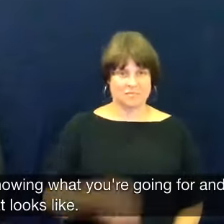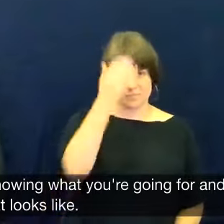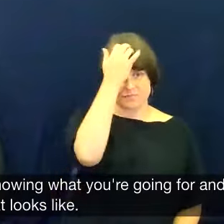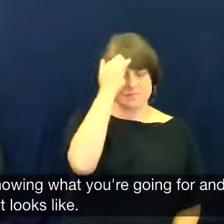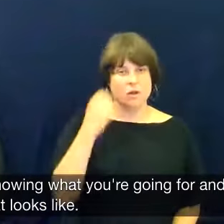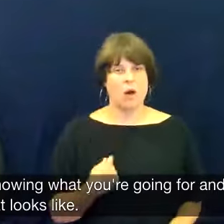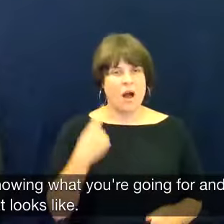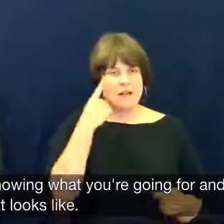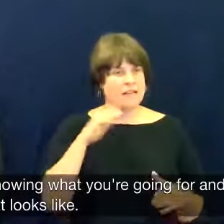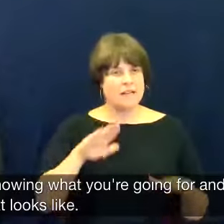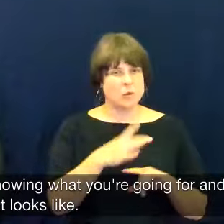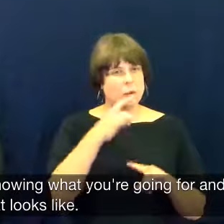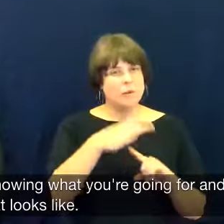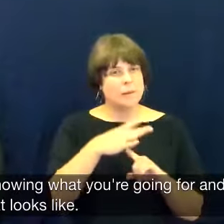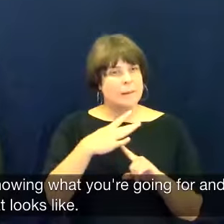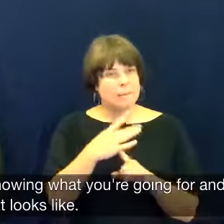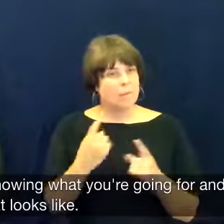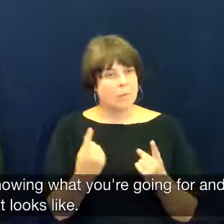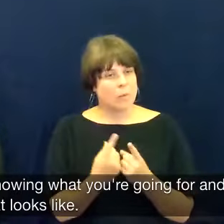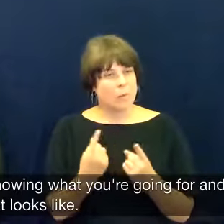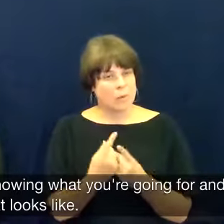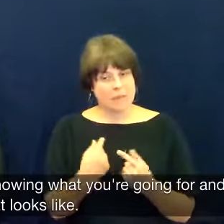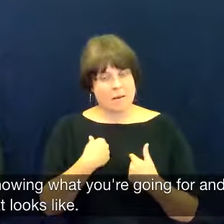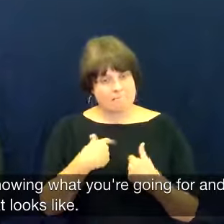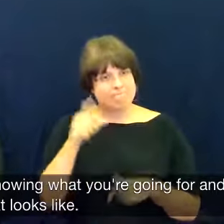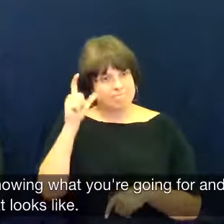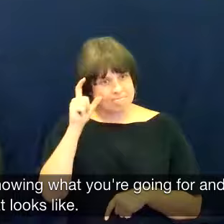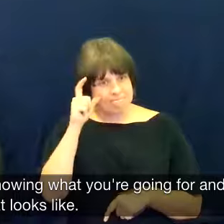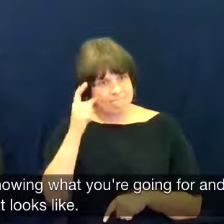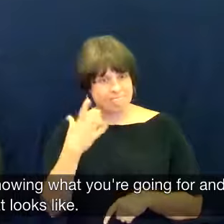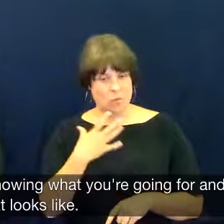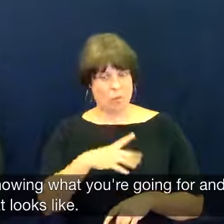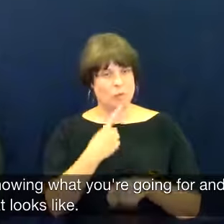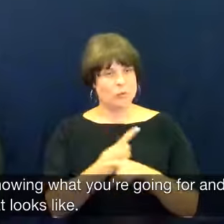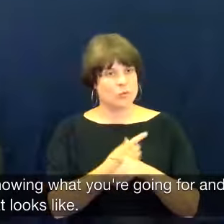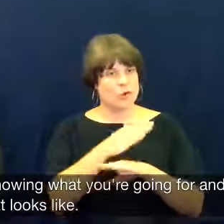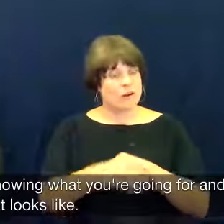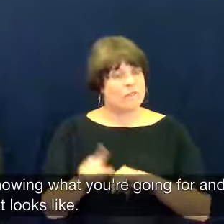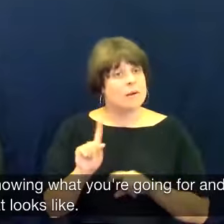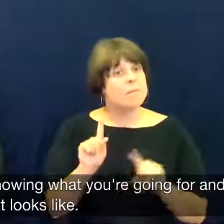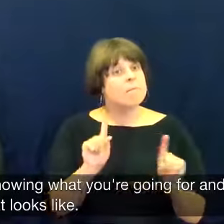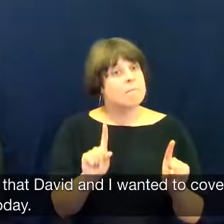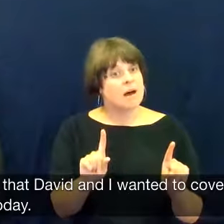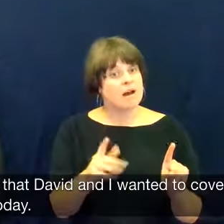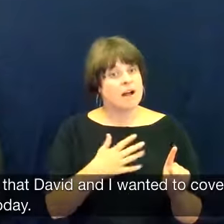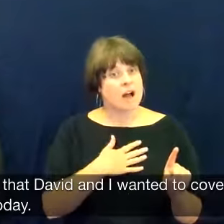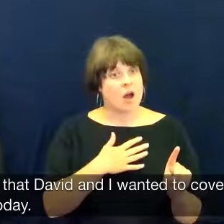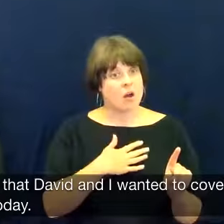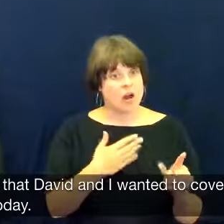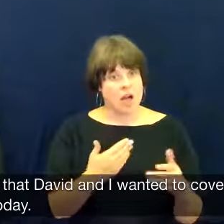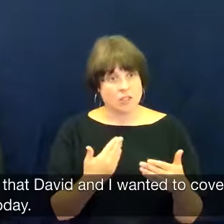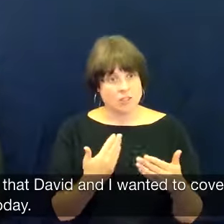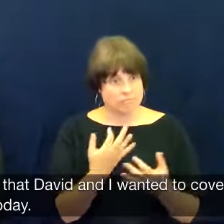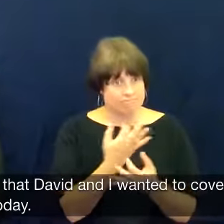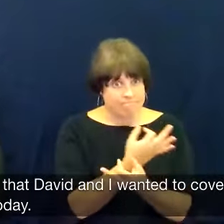That's all the key things that David and I wanted to cover today. But I would like to throw it open to people,